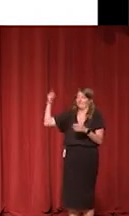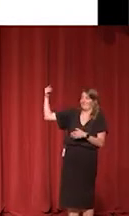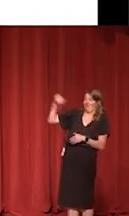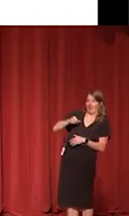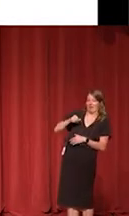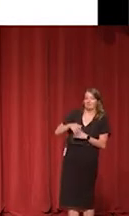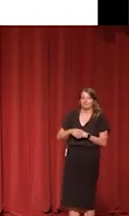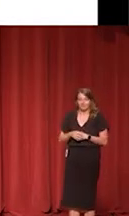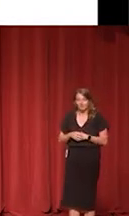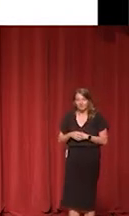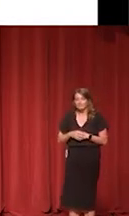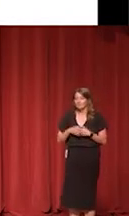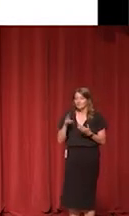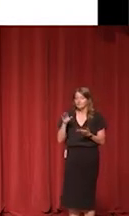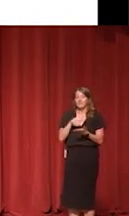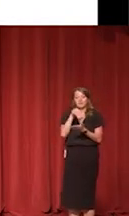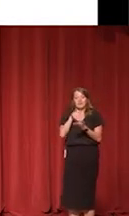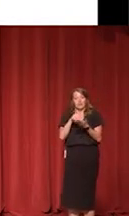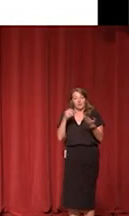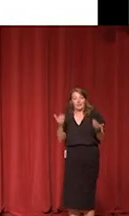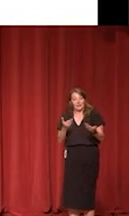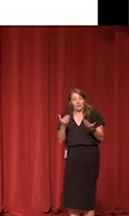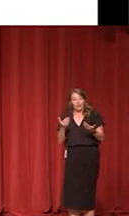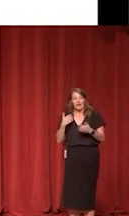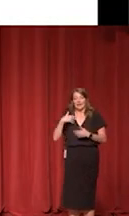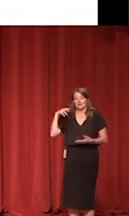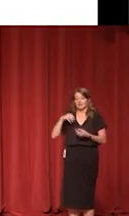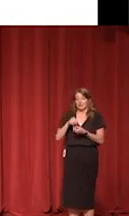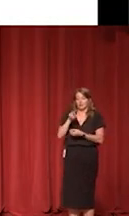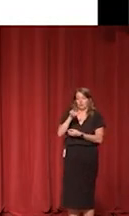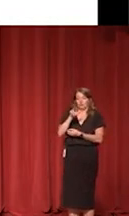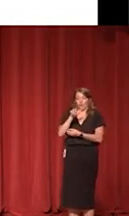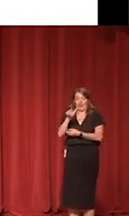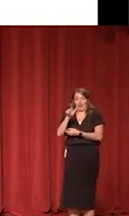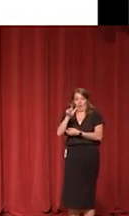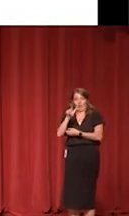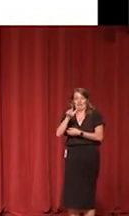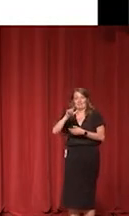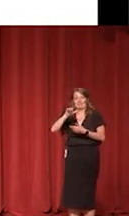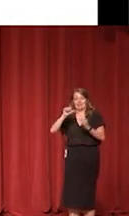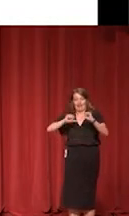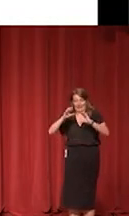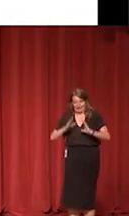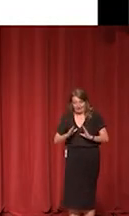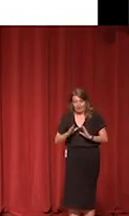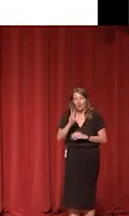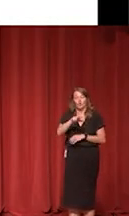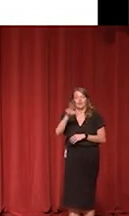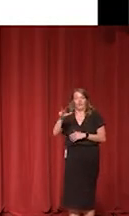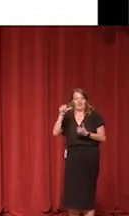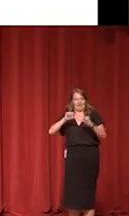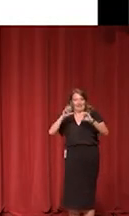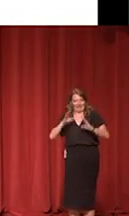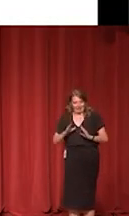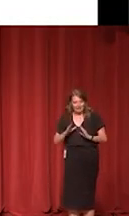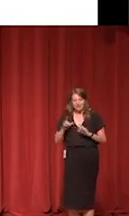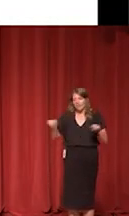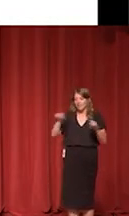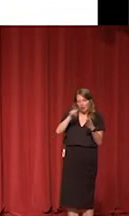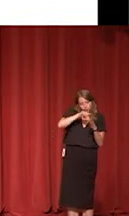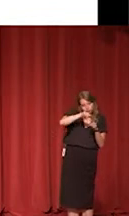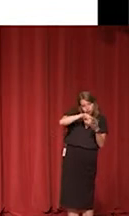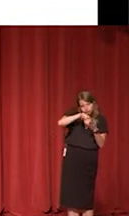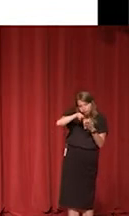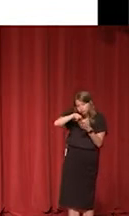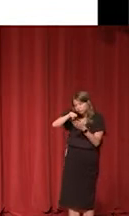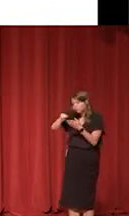The center here has 33 scientists. They are spread all over the UW campus. They have expertise in all aspects of